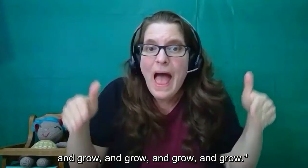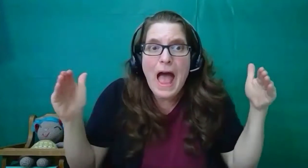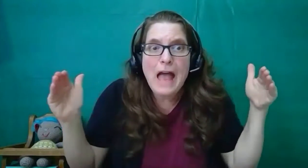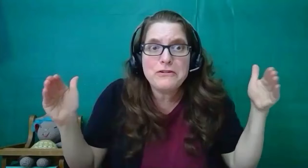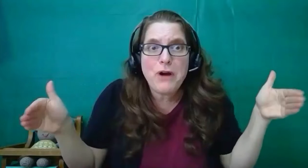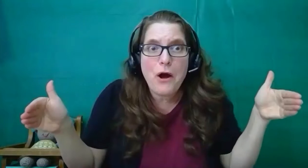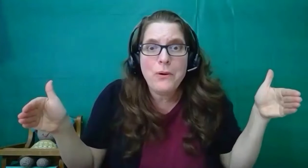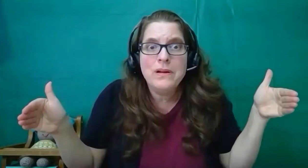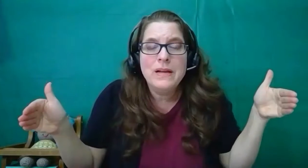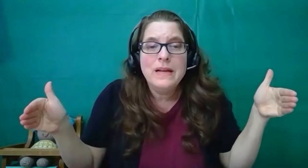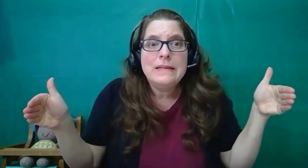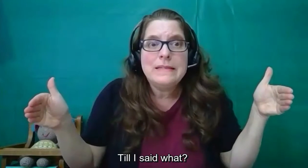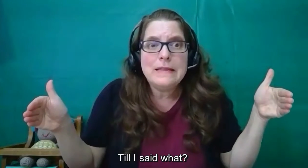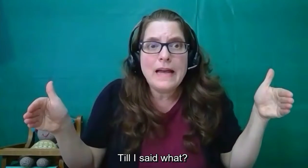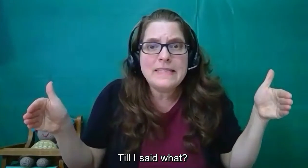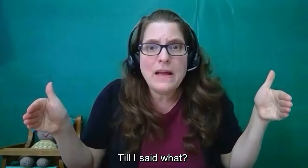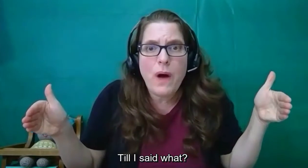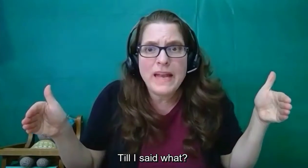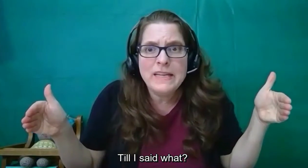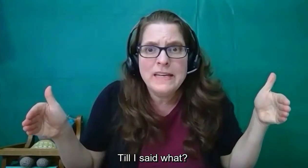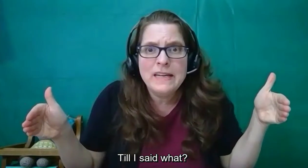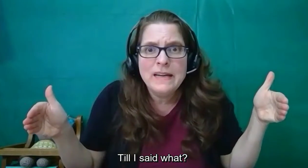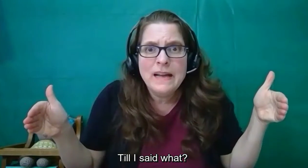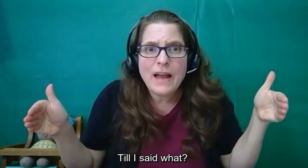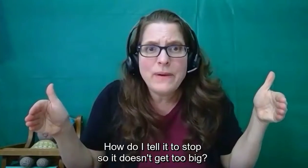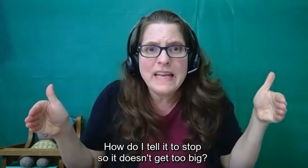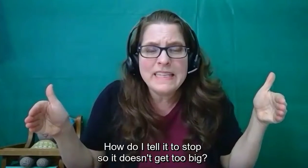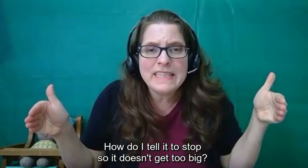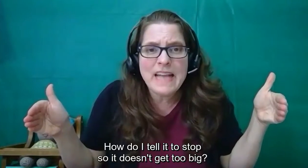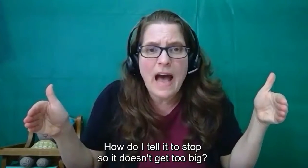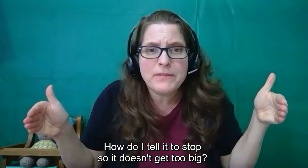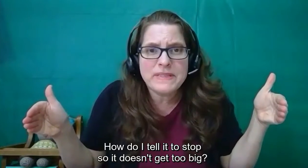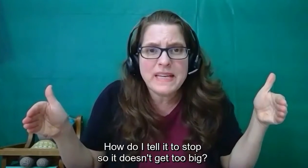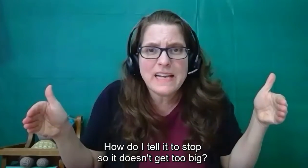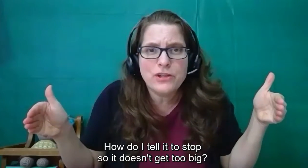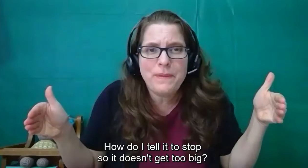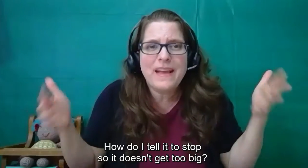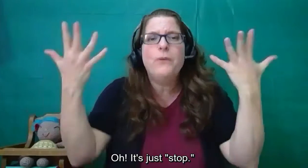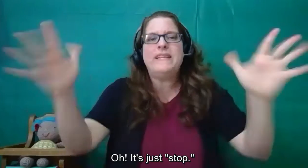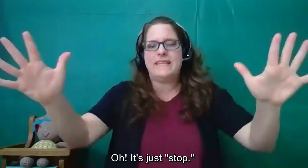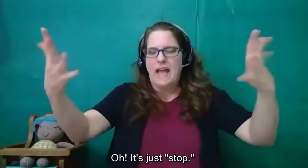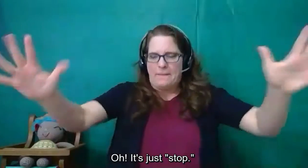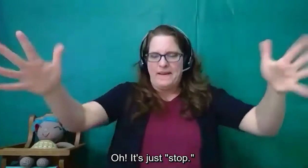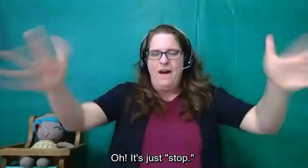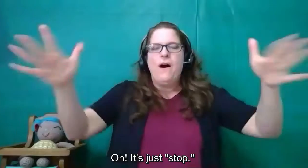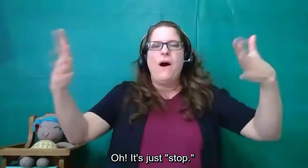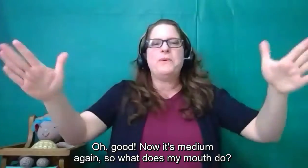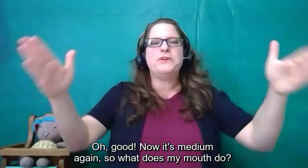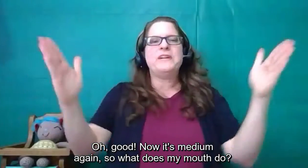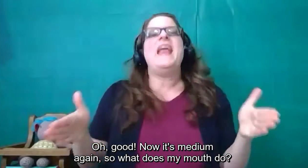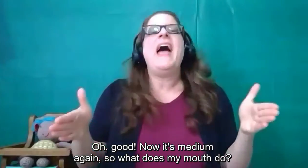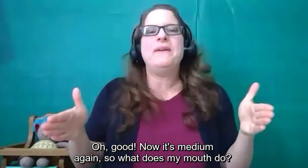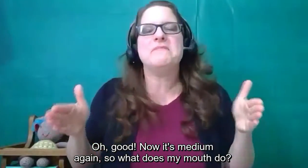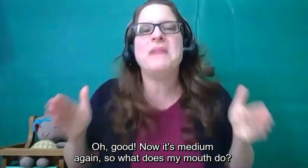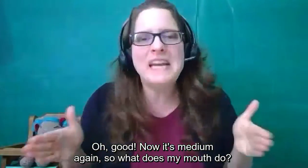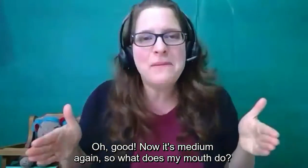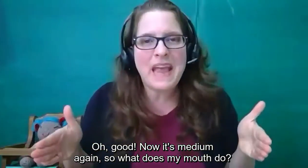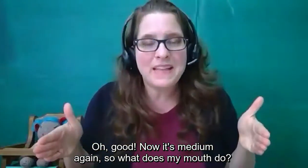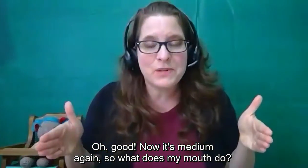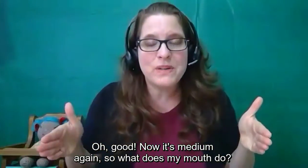and grow. Till I said what? How do I tell it to stop so it doesn't get too big? Oh, it says stop. Oh, good. Now it's medium again. So what does